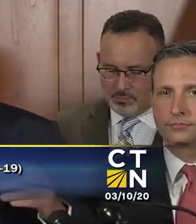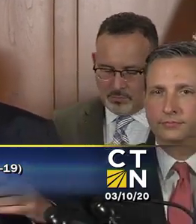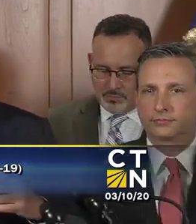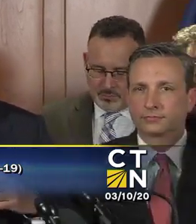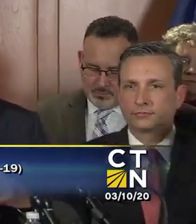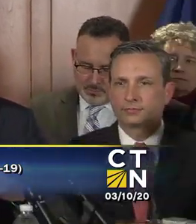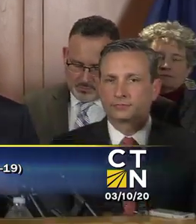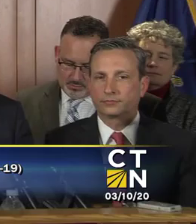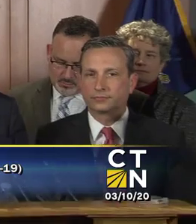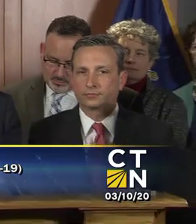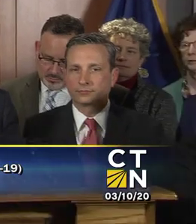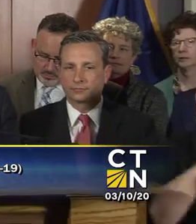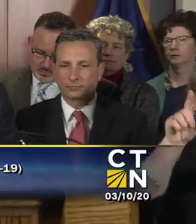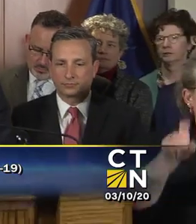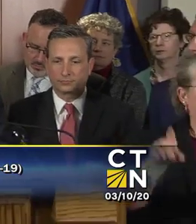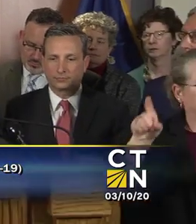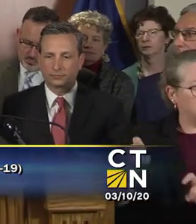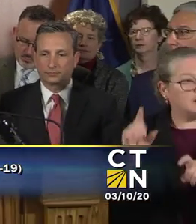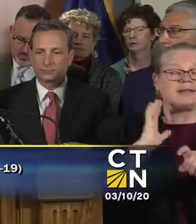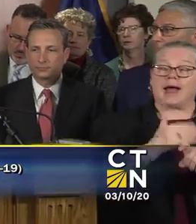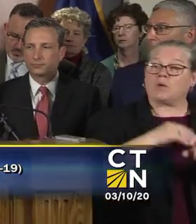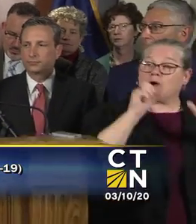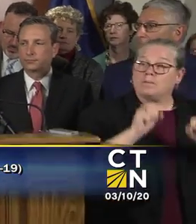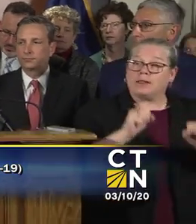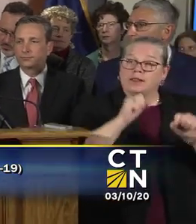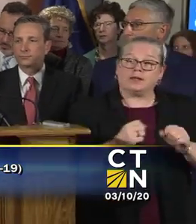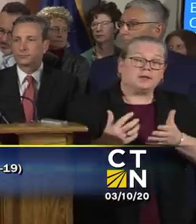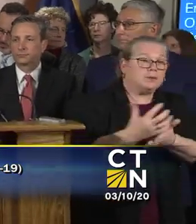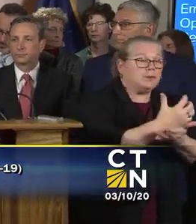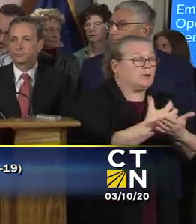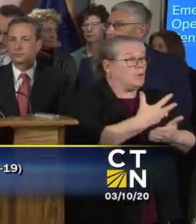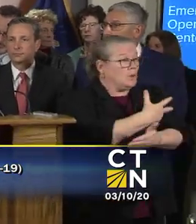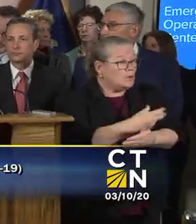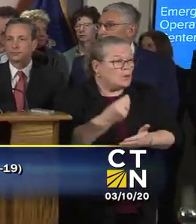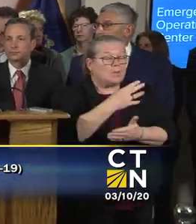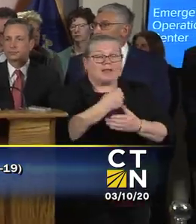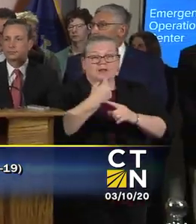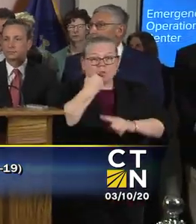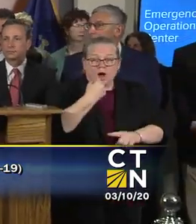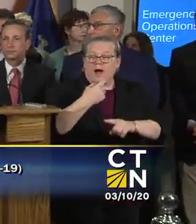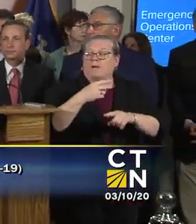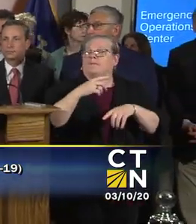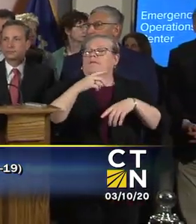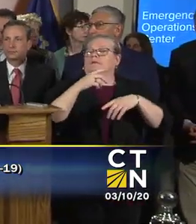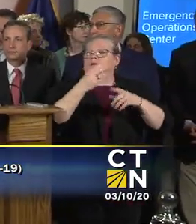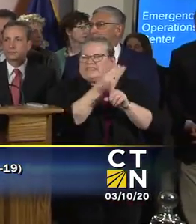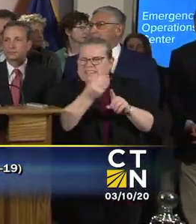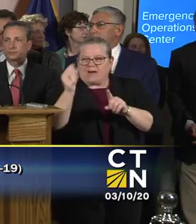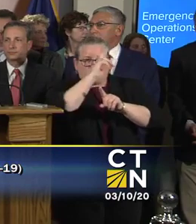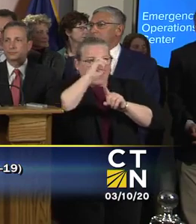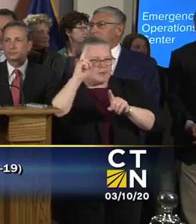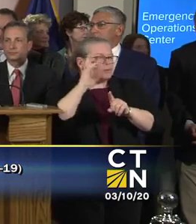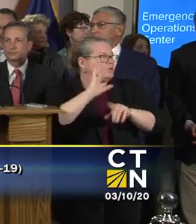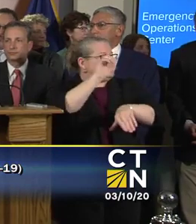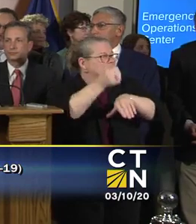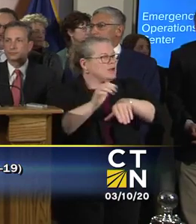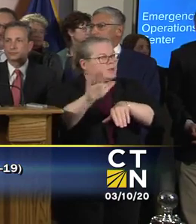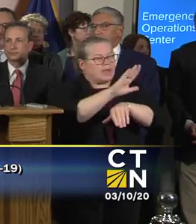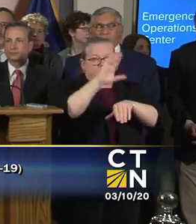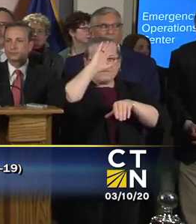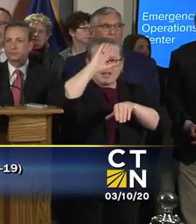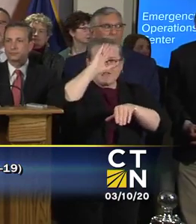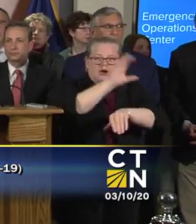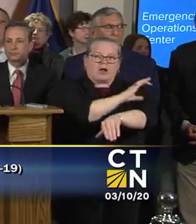up collection. We're ramping up the ability to do the swabs. We've got a number of hospitals that are going to be setting up their fever clinics